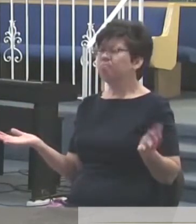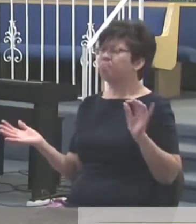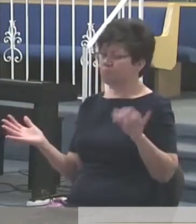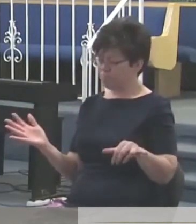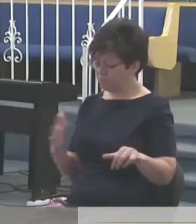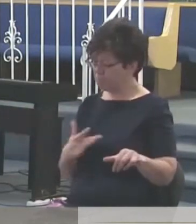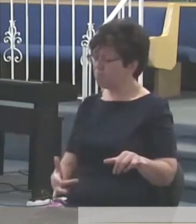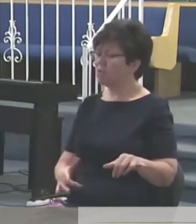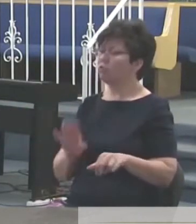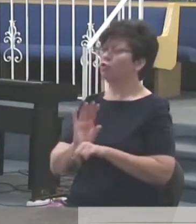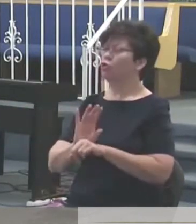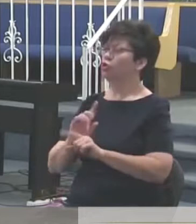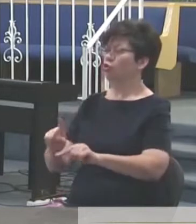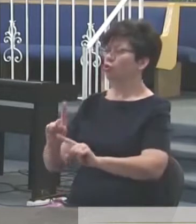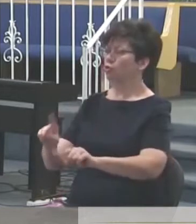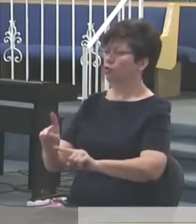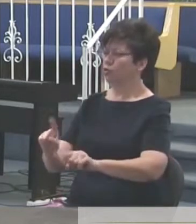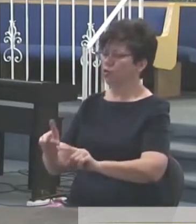to church,